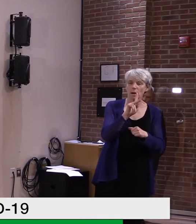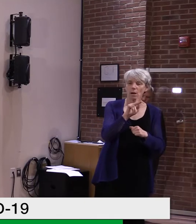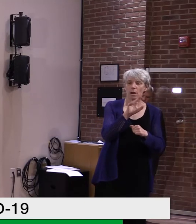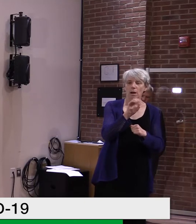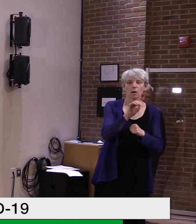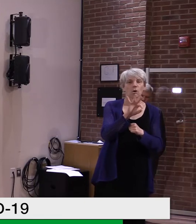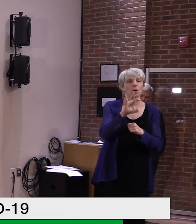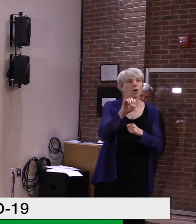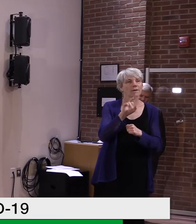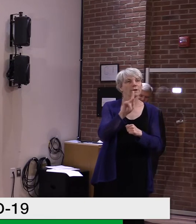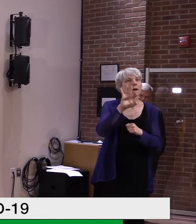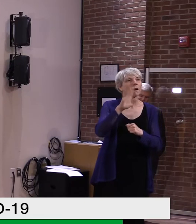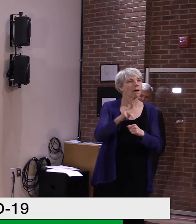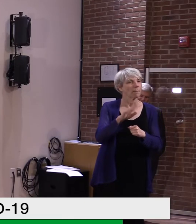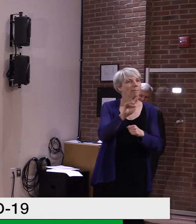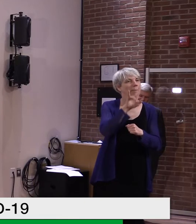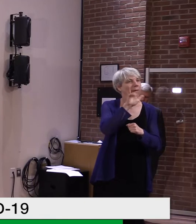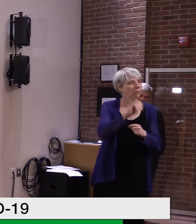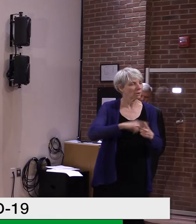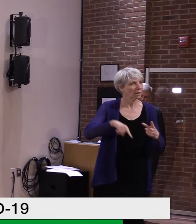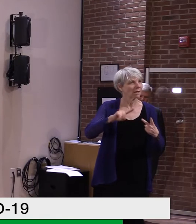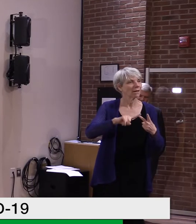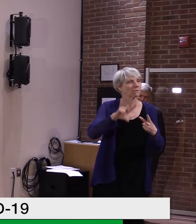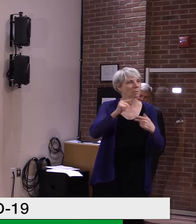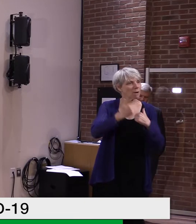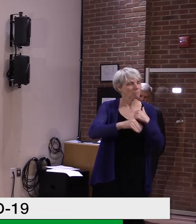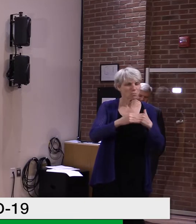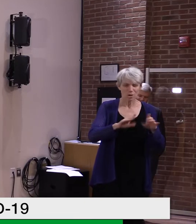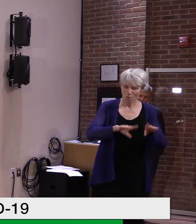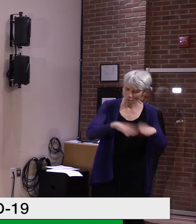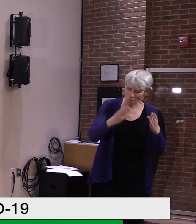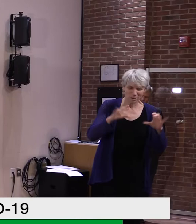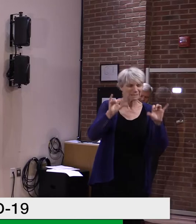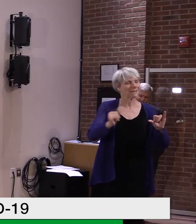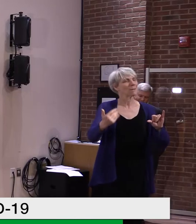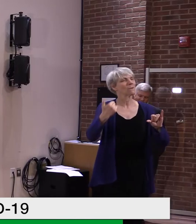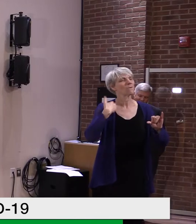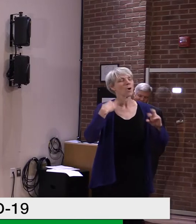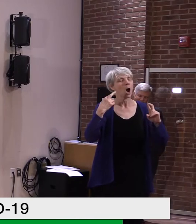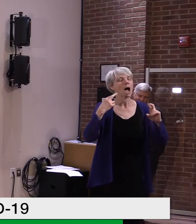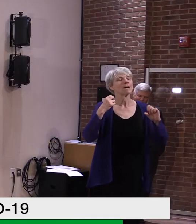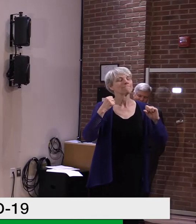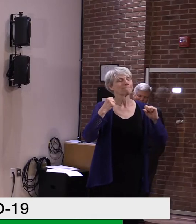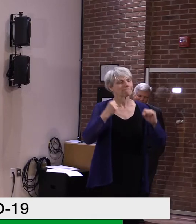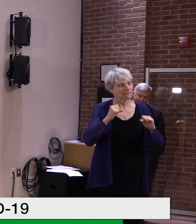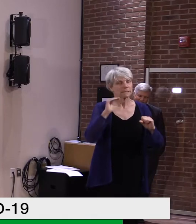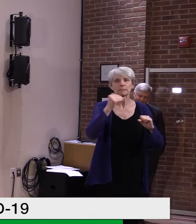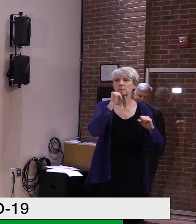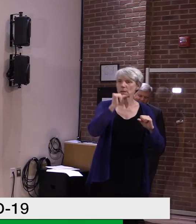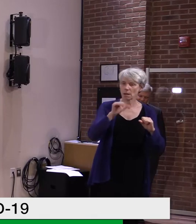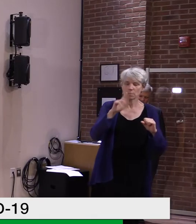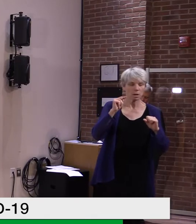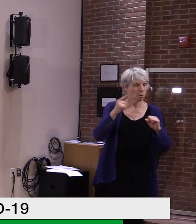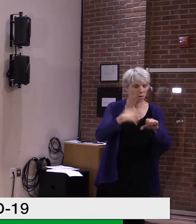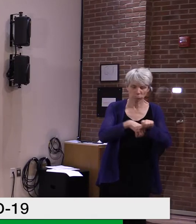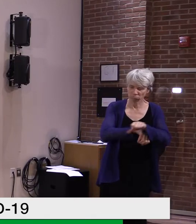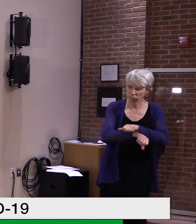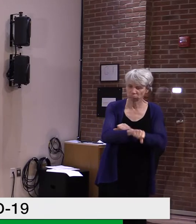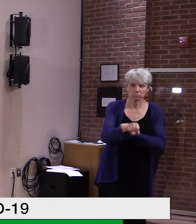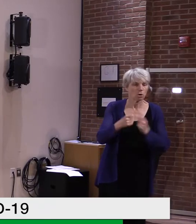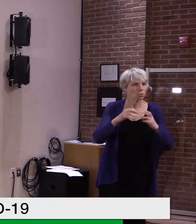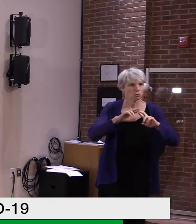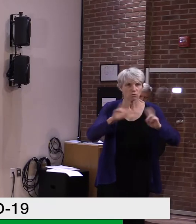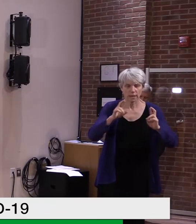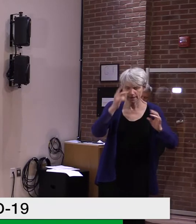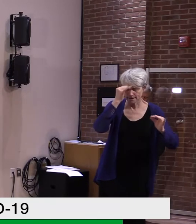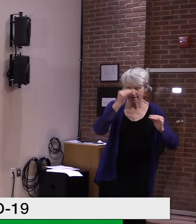the last couple weeks. But again, we're gonna deploy all of our resources to try to make this outcome